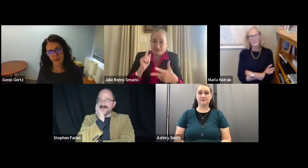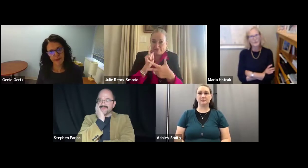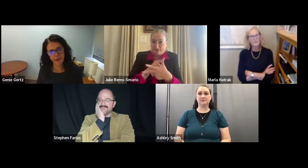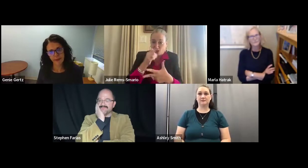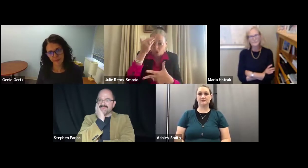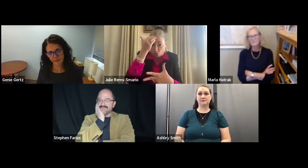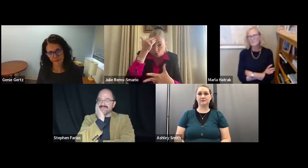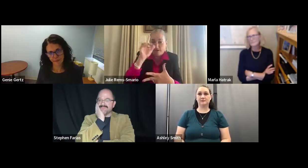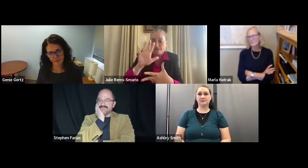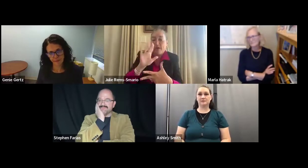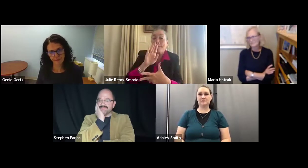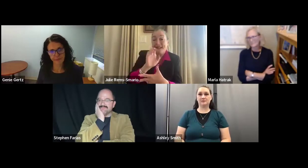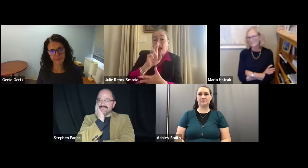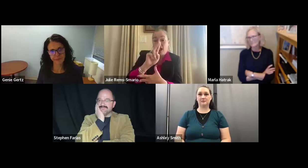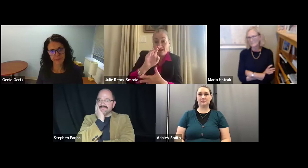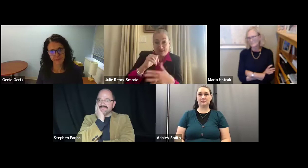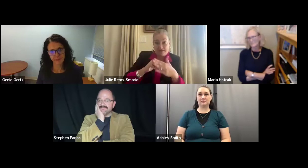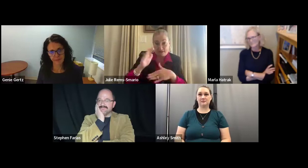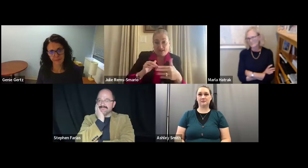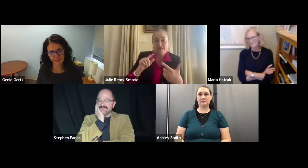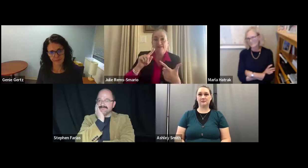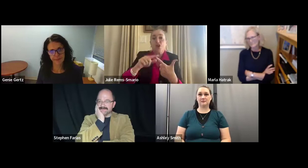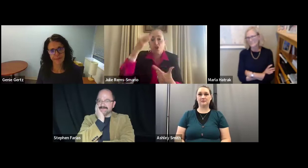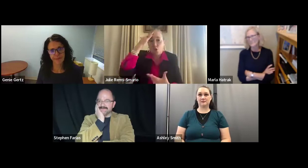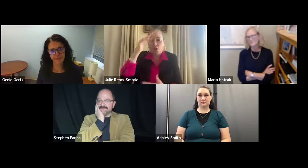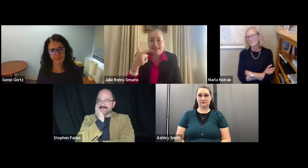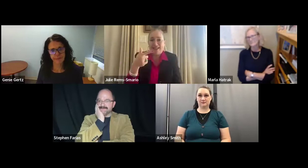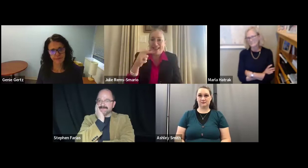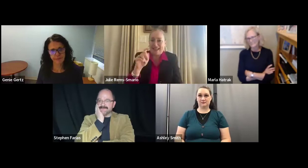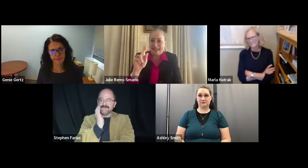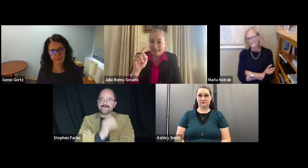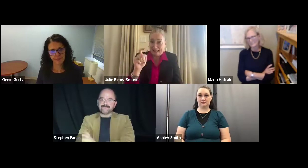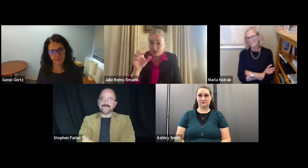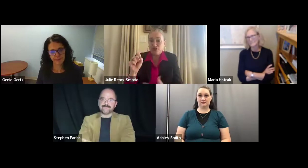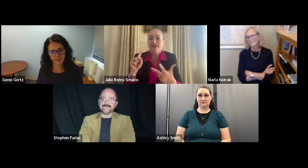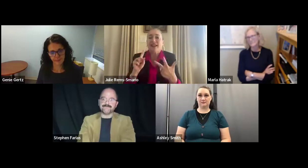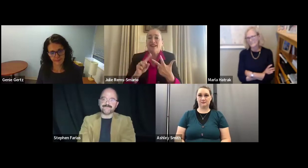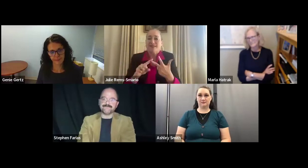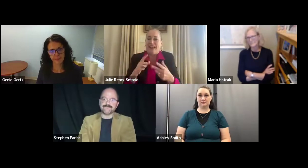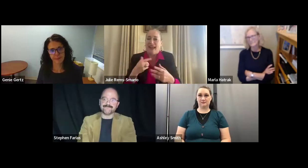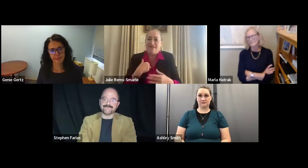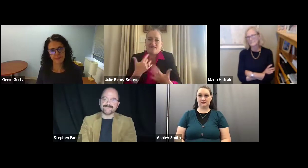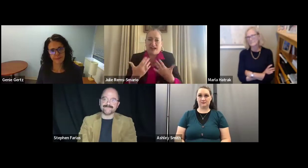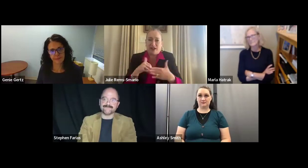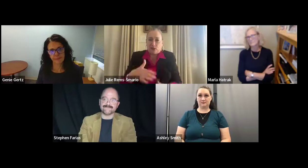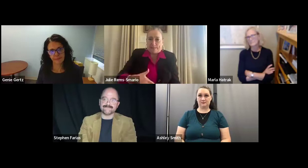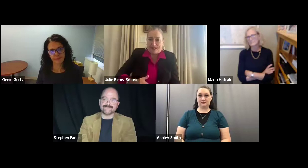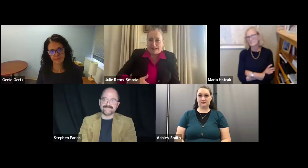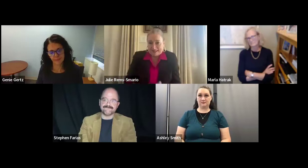fire, whatever it may be in your circumstance, be uncomfortable. Know the gatekeepers in the room, and then have